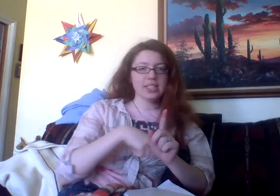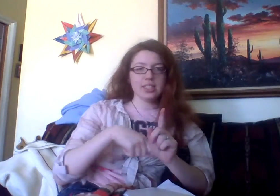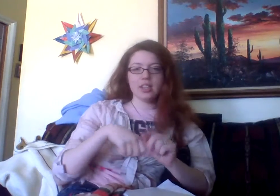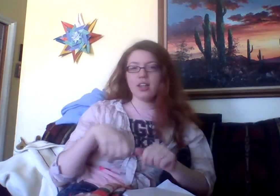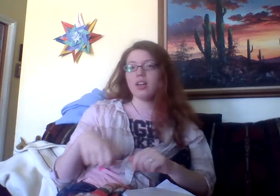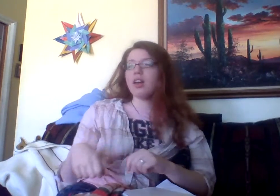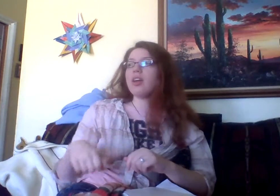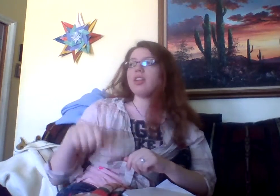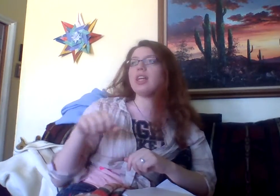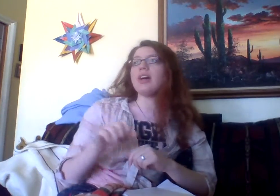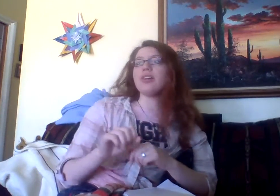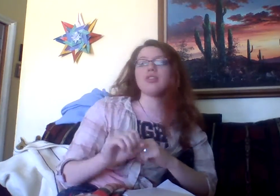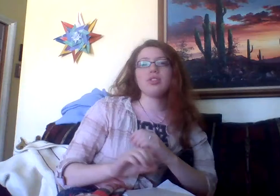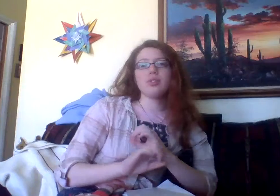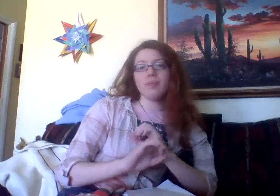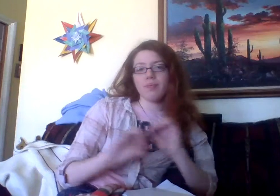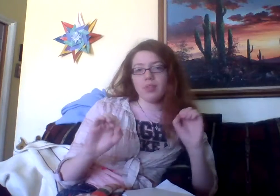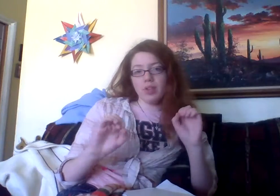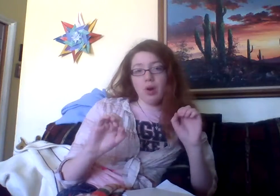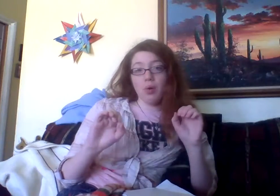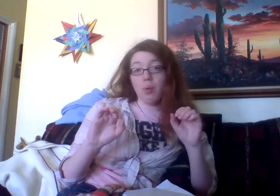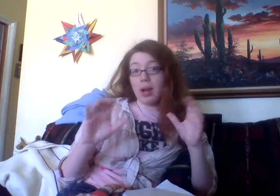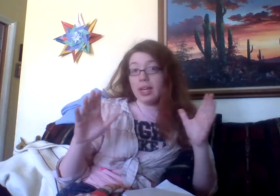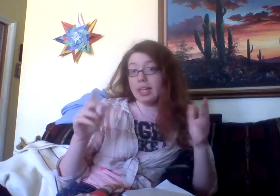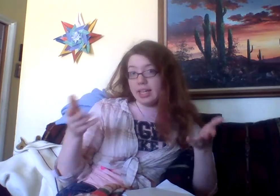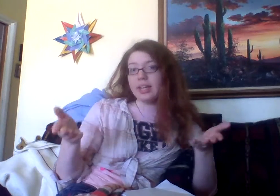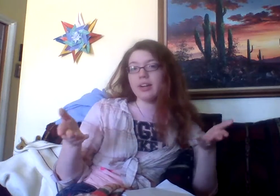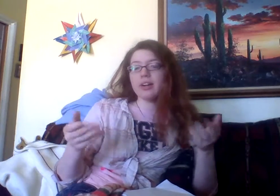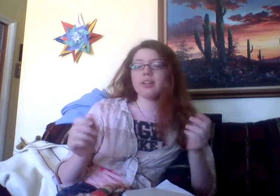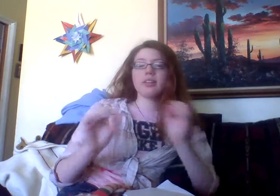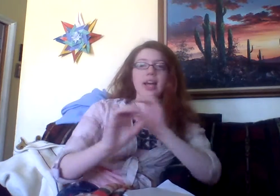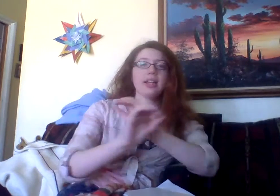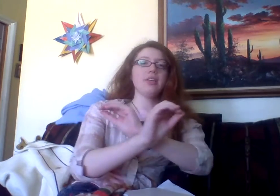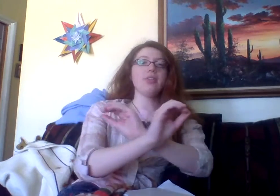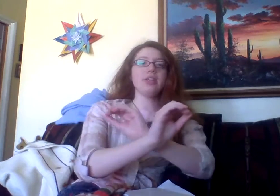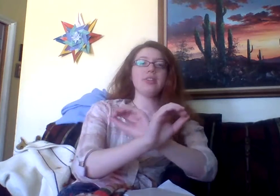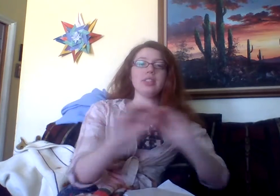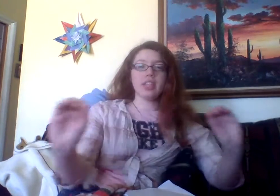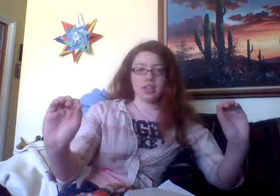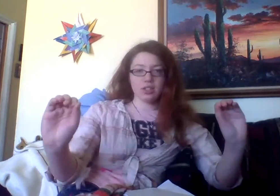bananas, there's no one here, then you would use this.